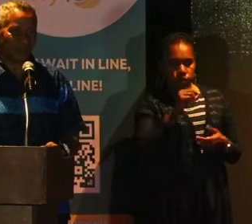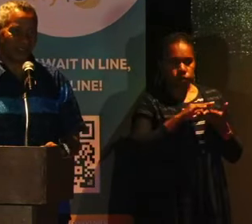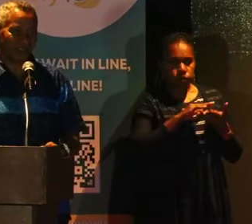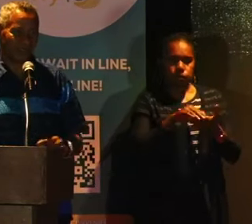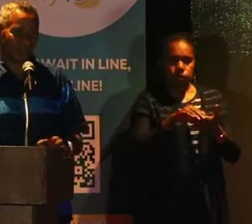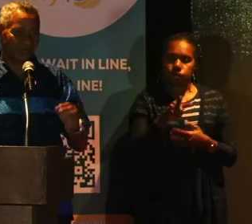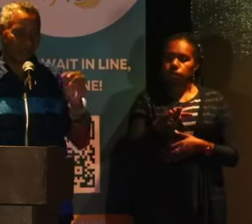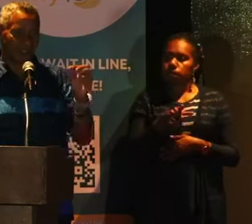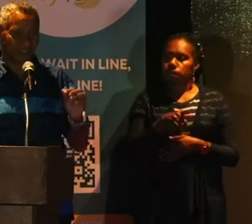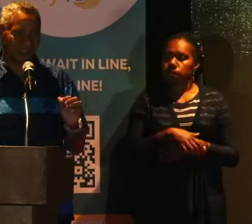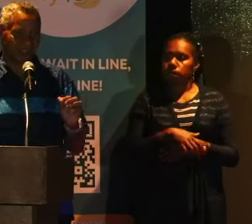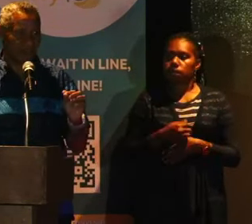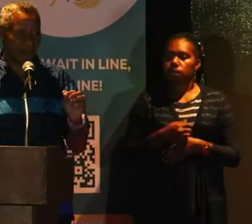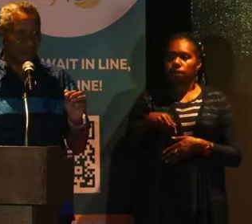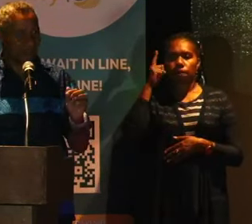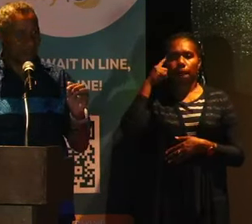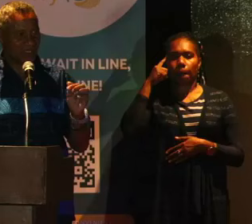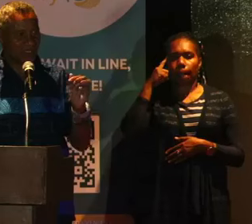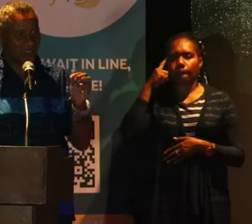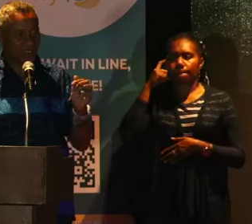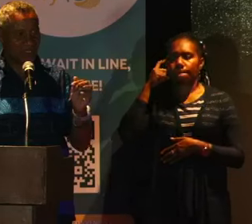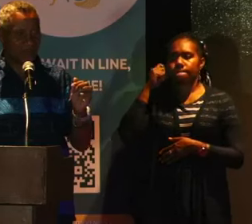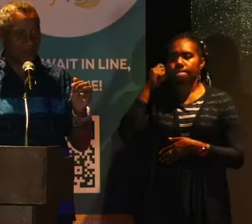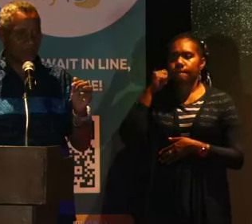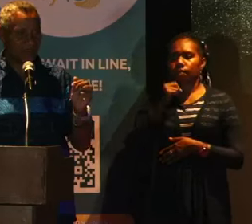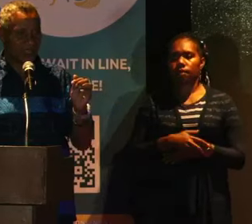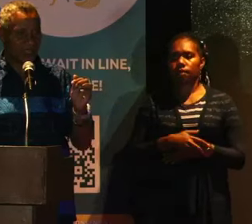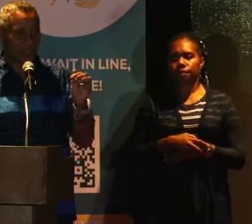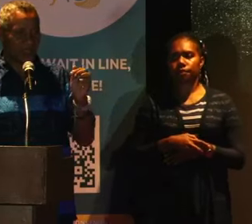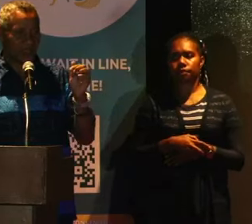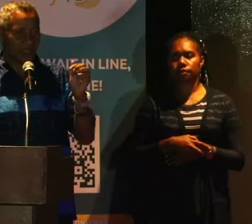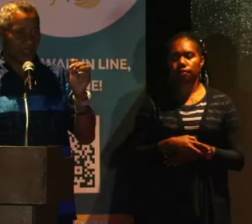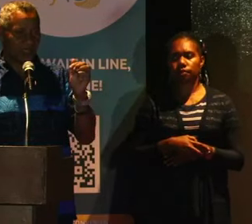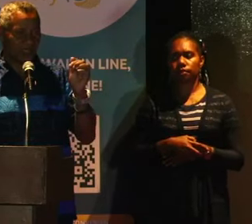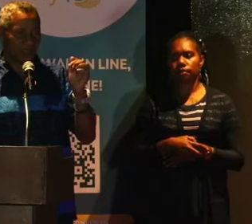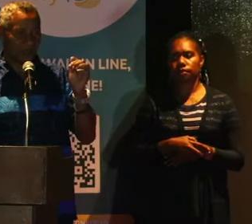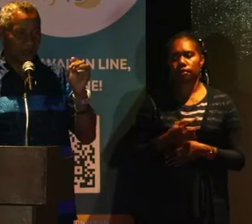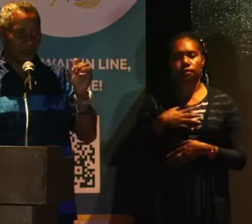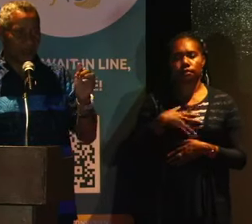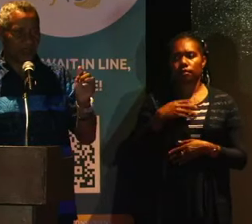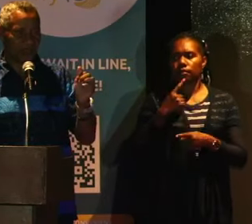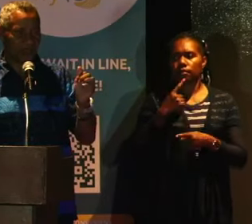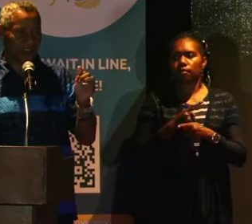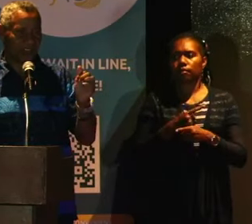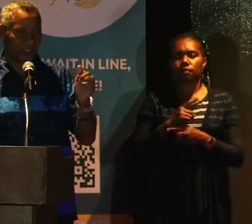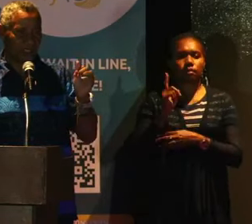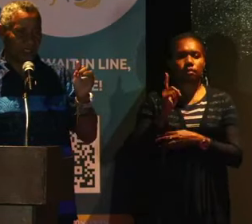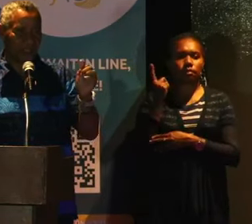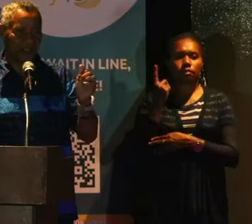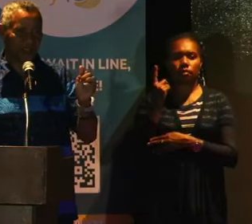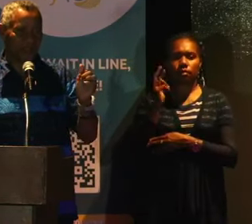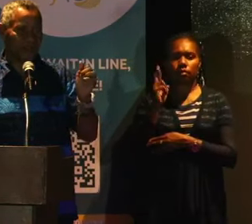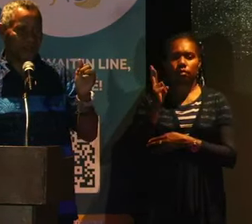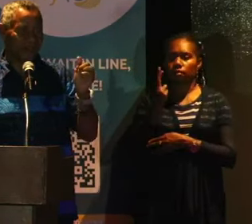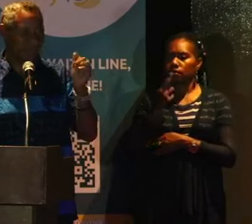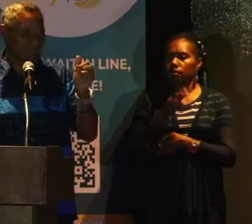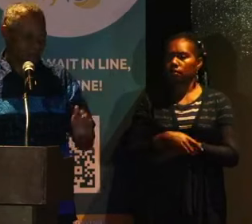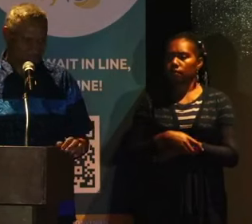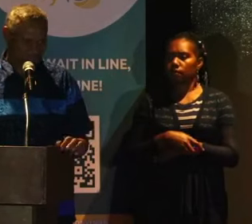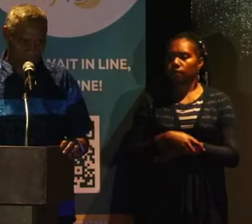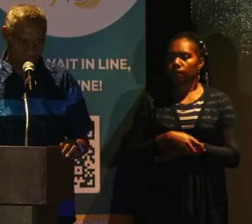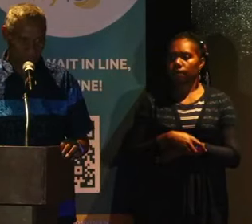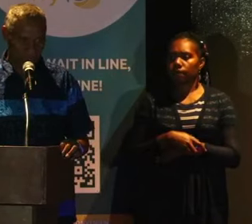into you. The one plus something also, me like I like him. Me, you know, Capsarium is cooperative also have his